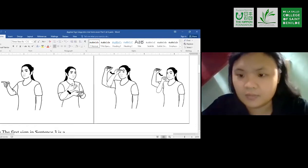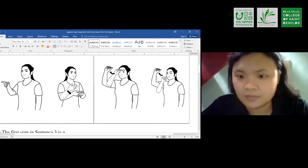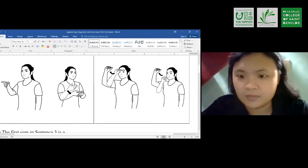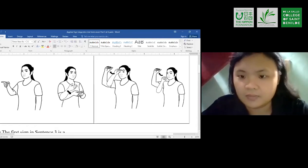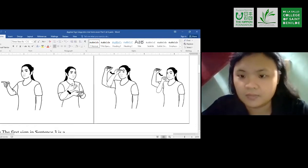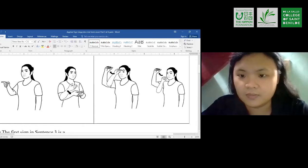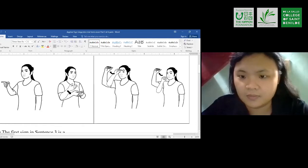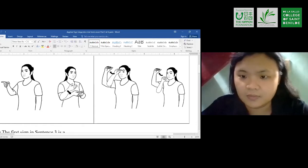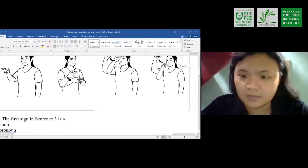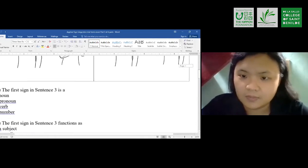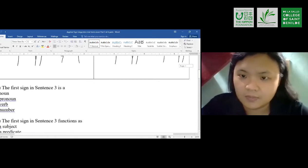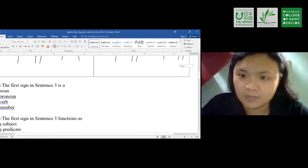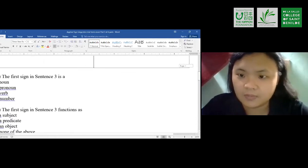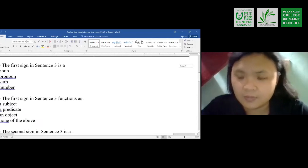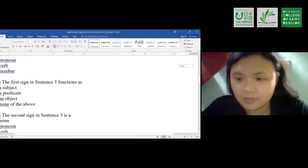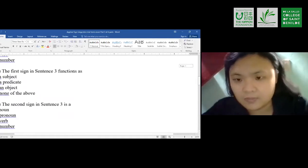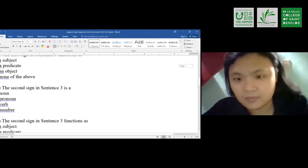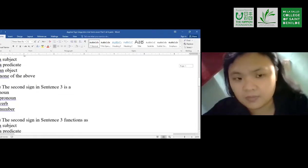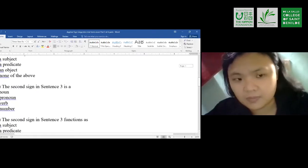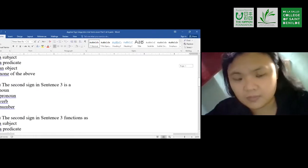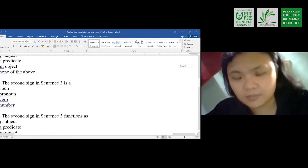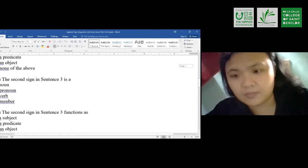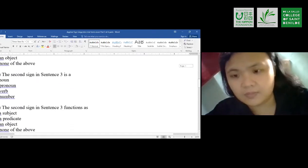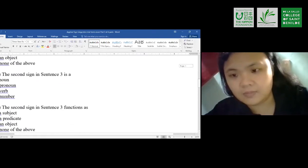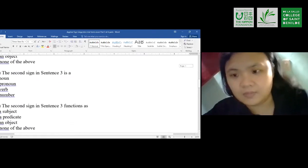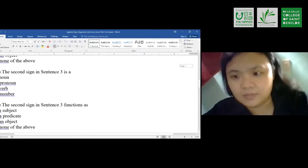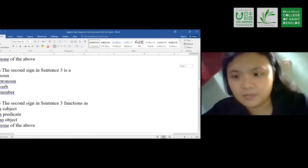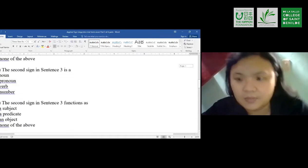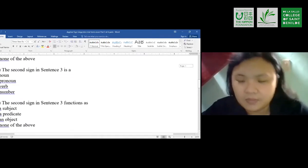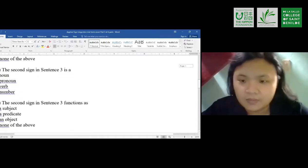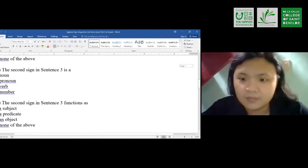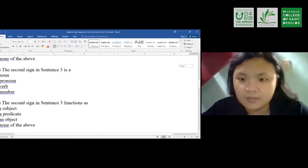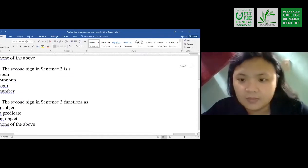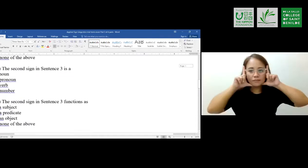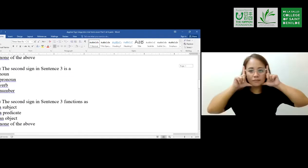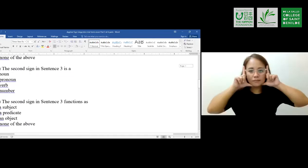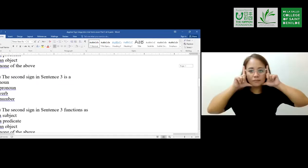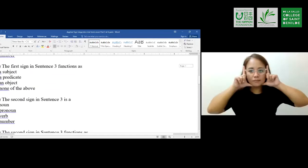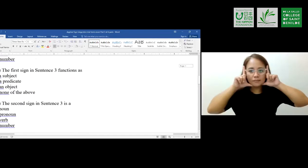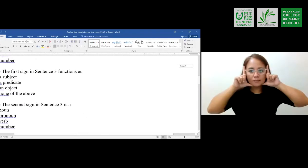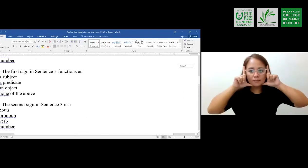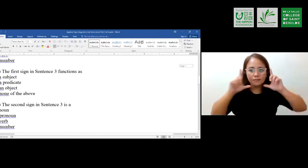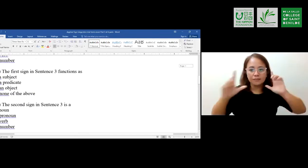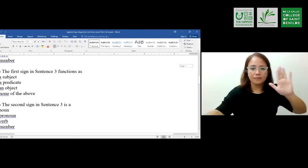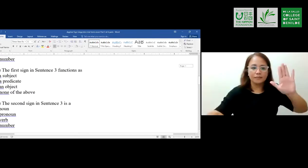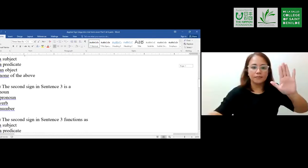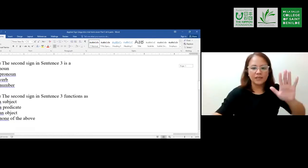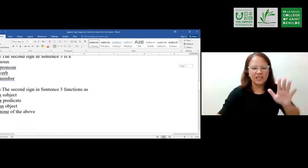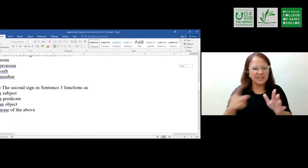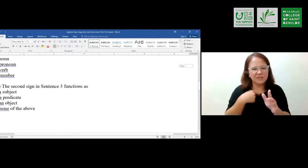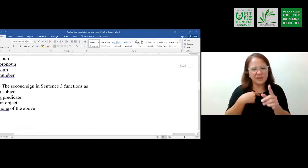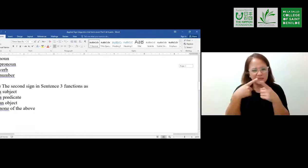Okay, now this is the next one is a little tricky. Number 19, no, number